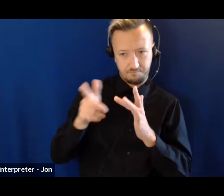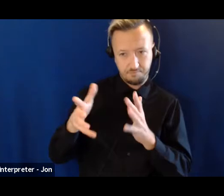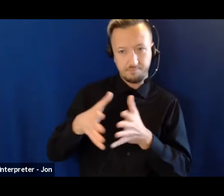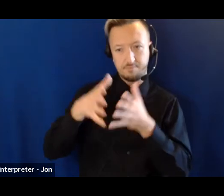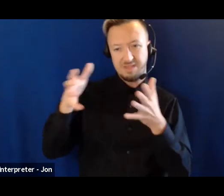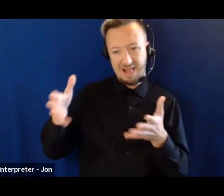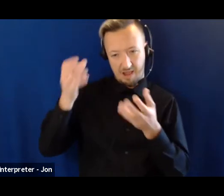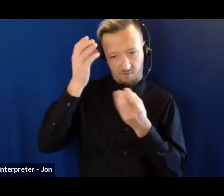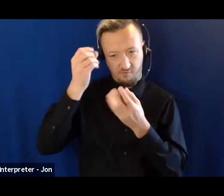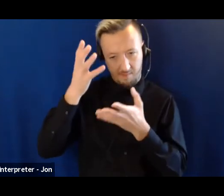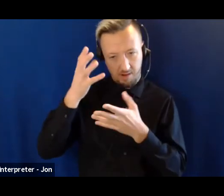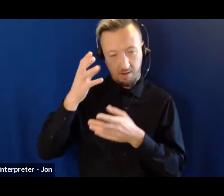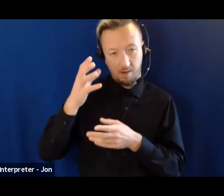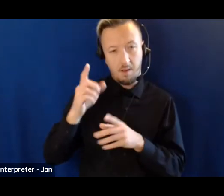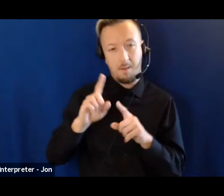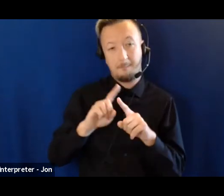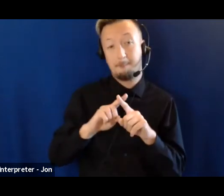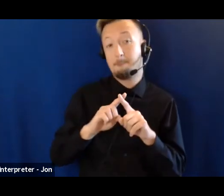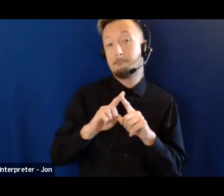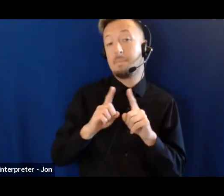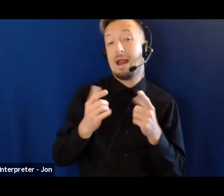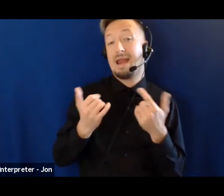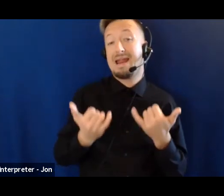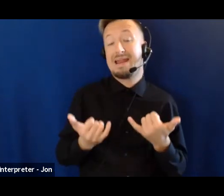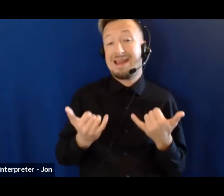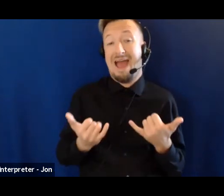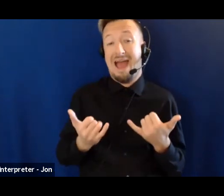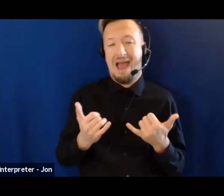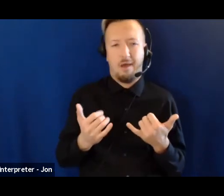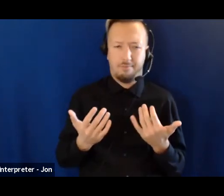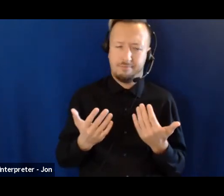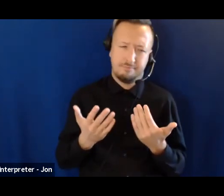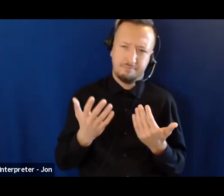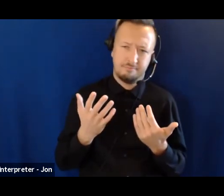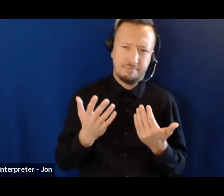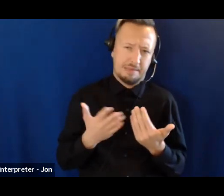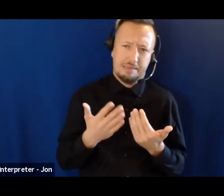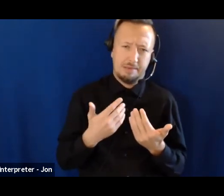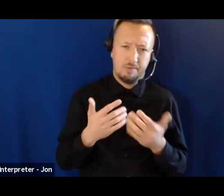for us to have, but I feel like I can pretty much go online and see what